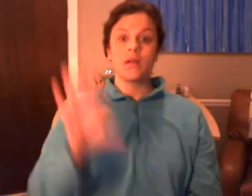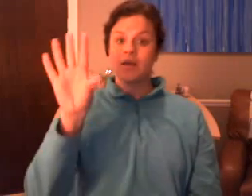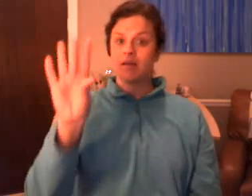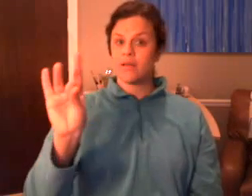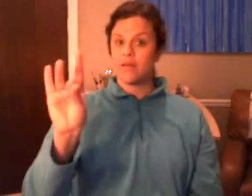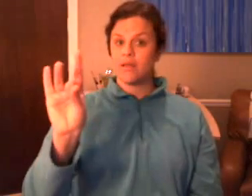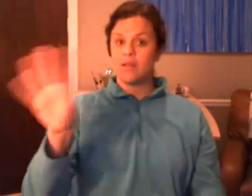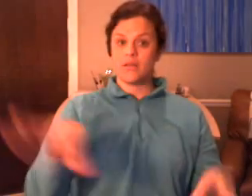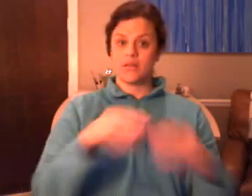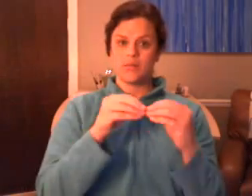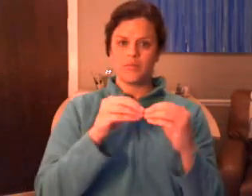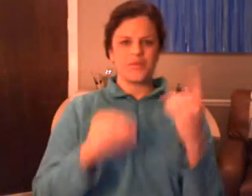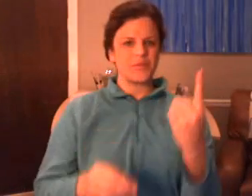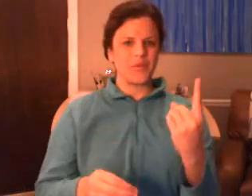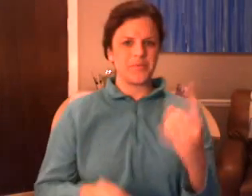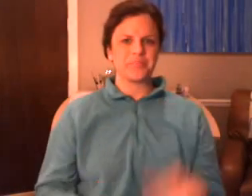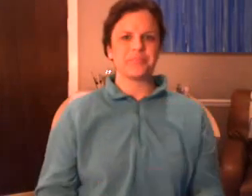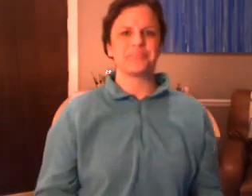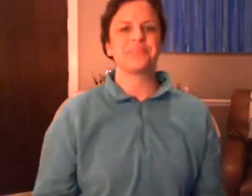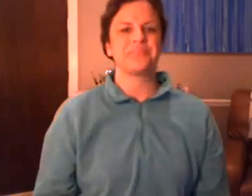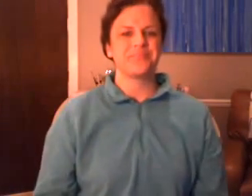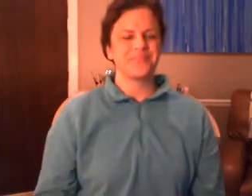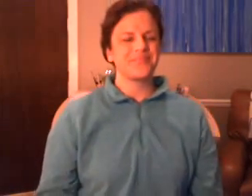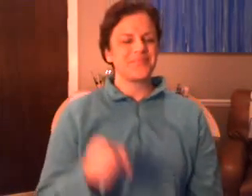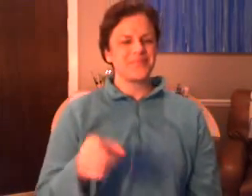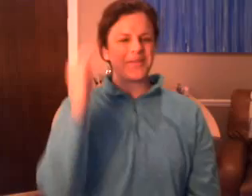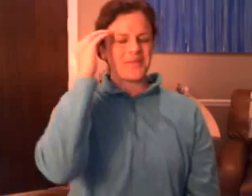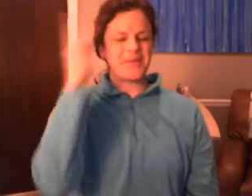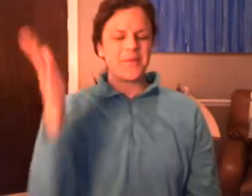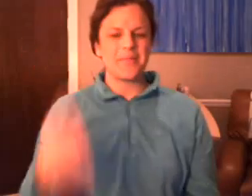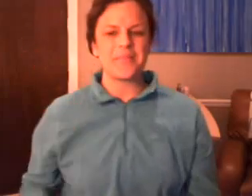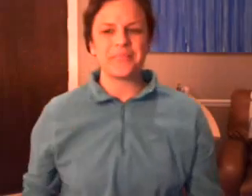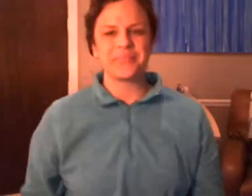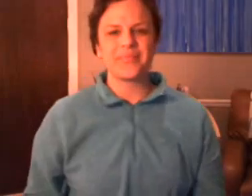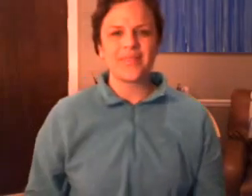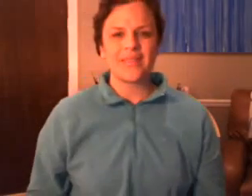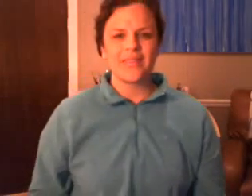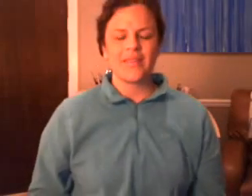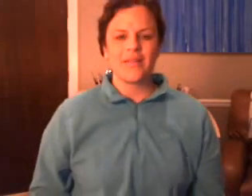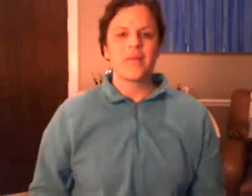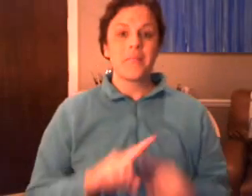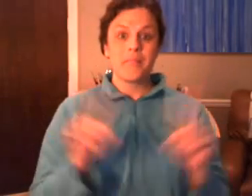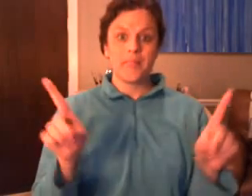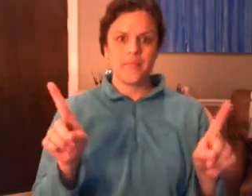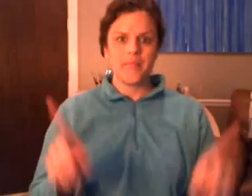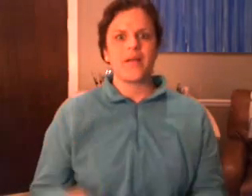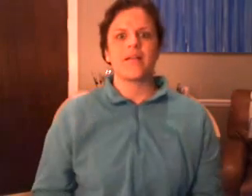is? 8 plus 1. Well, you might already know it. Plus 1 is just the next number. But if we look at the number line, you start at